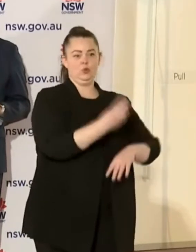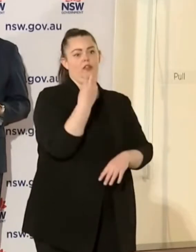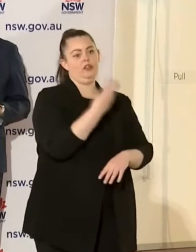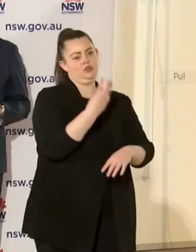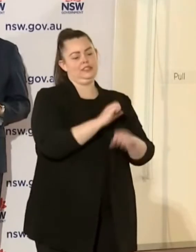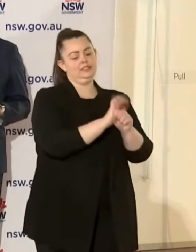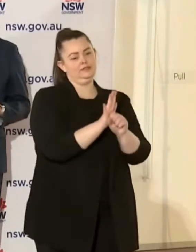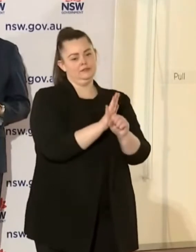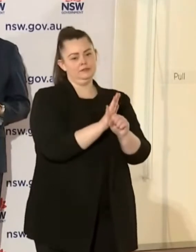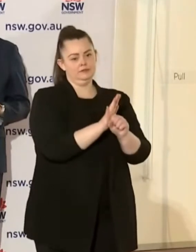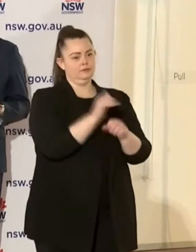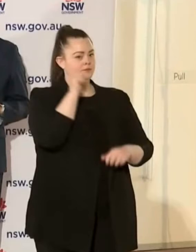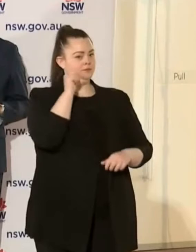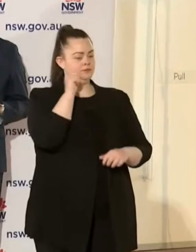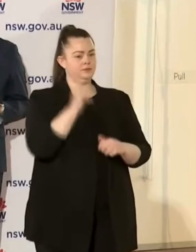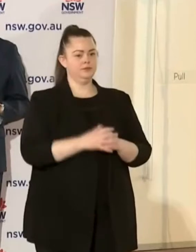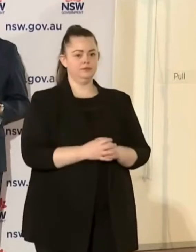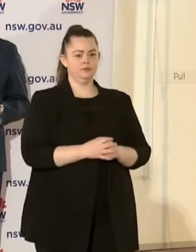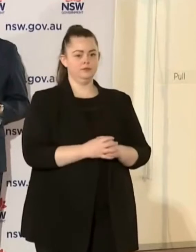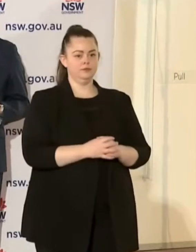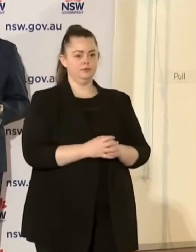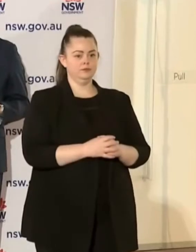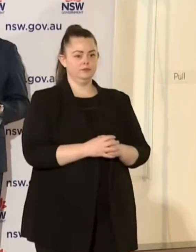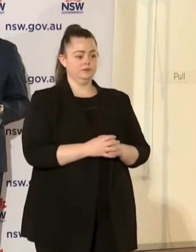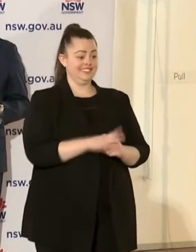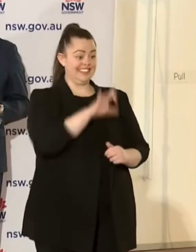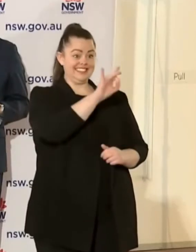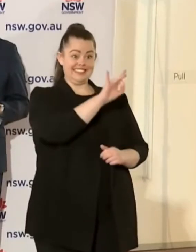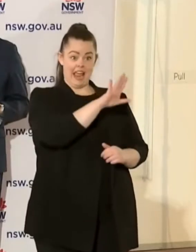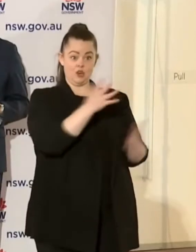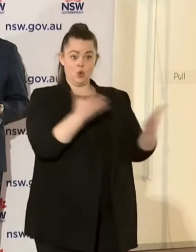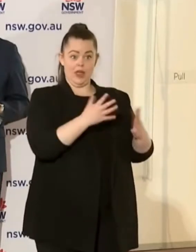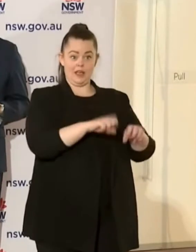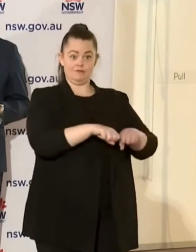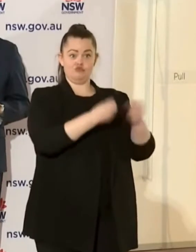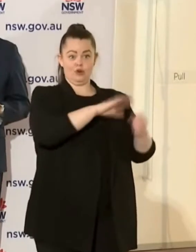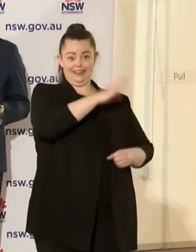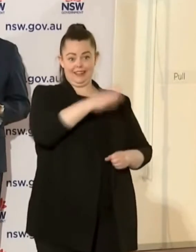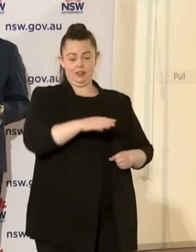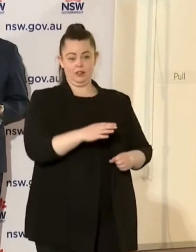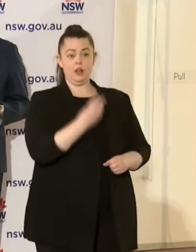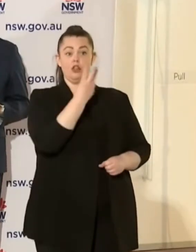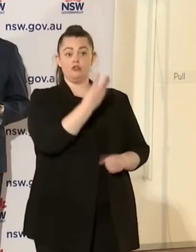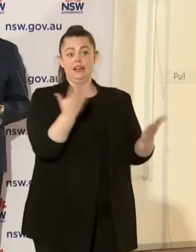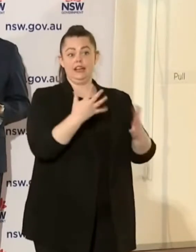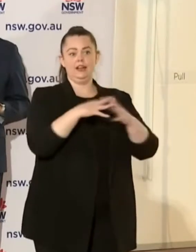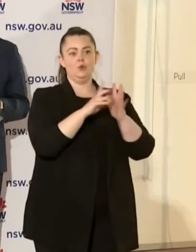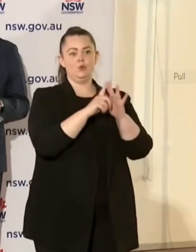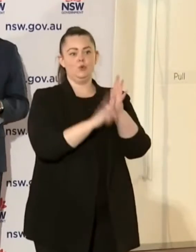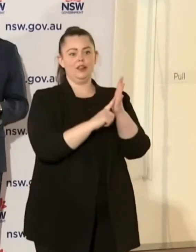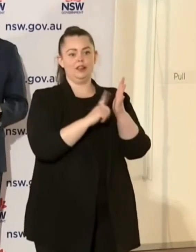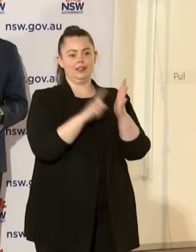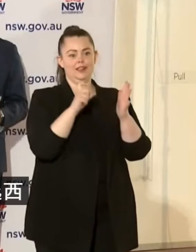cases reported yesterday, including 10 in Broken Hill and 3 in Wilcannia. The